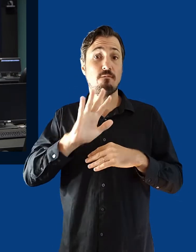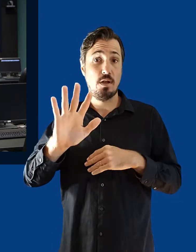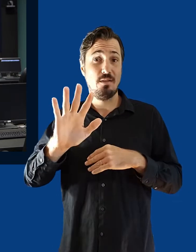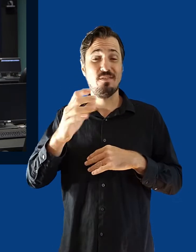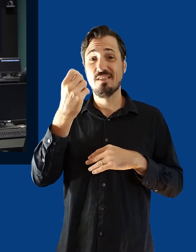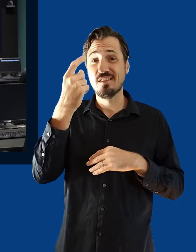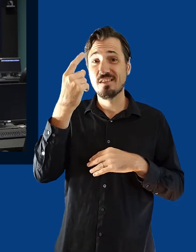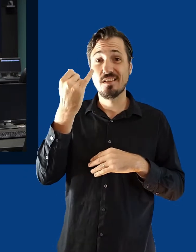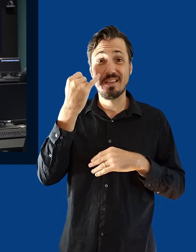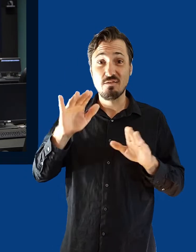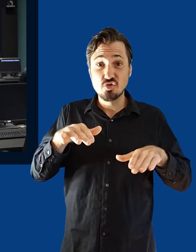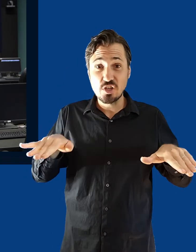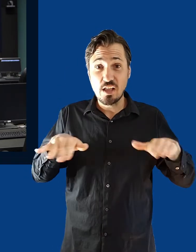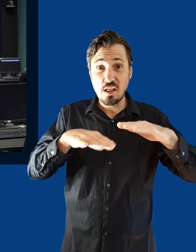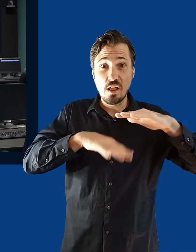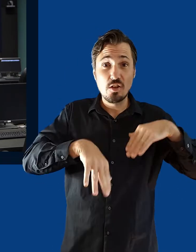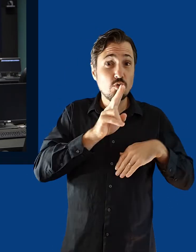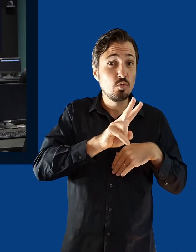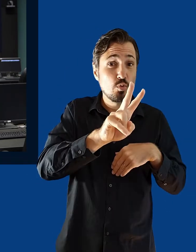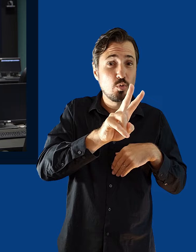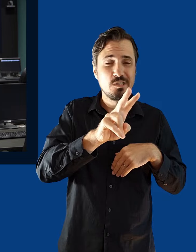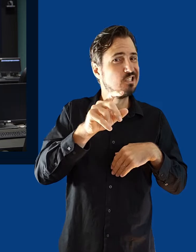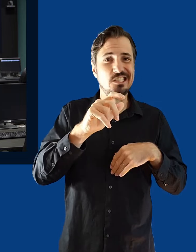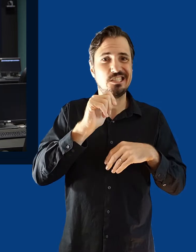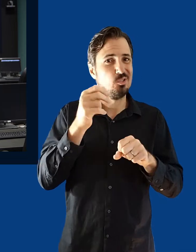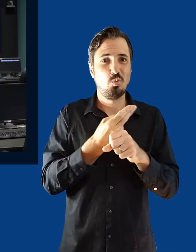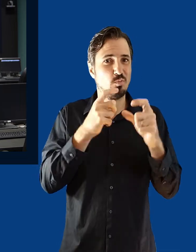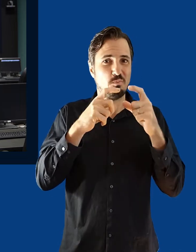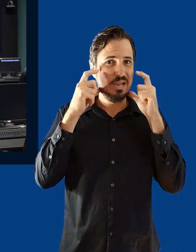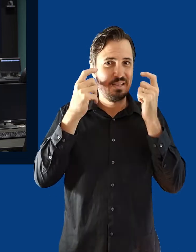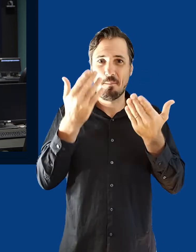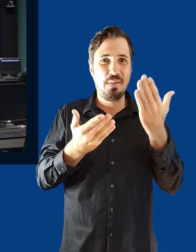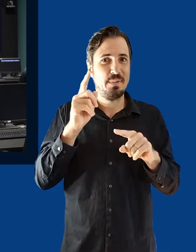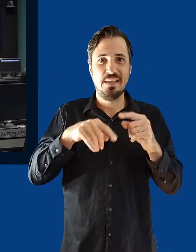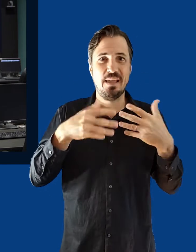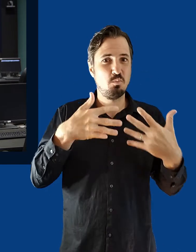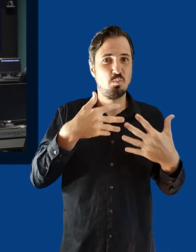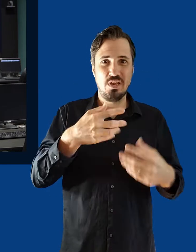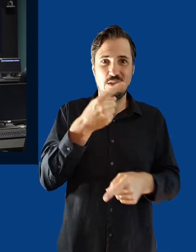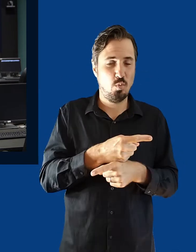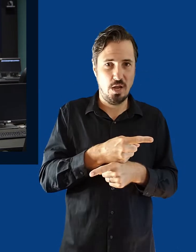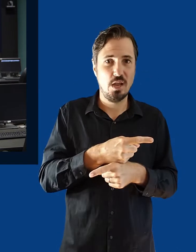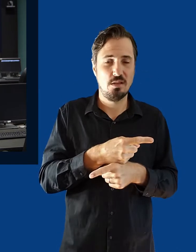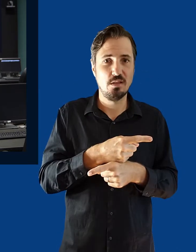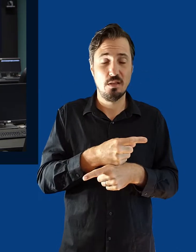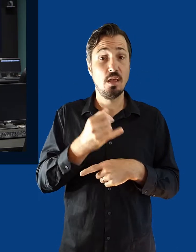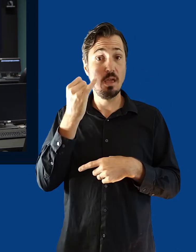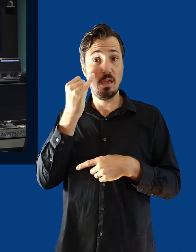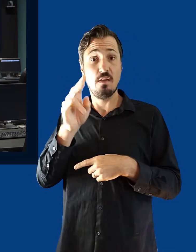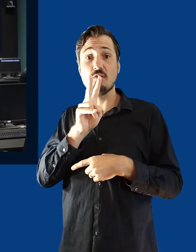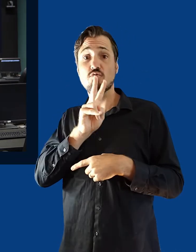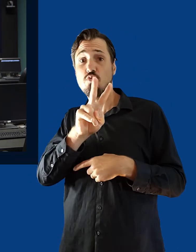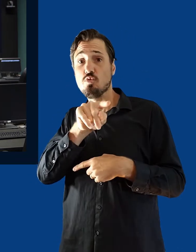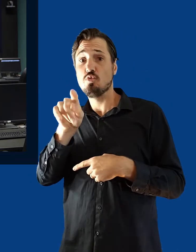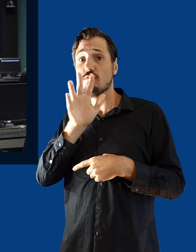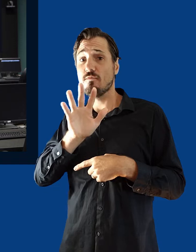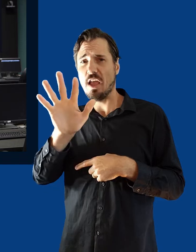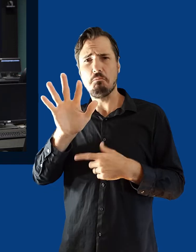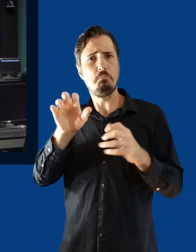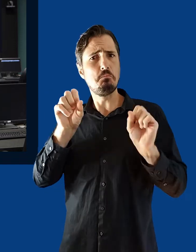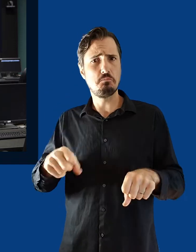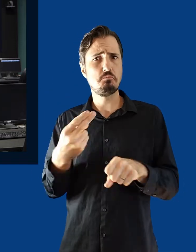properly. Children between 2 and 5 can wear masks if they are cooperative with it. We know there are many